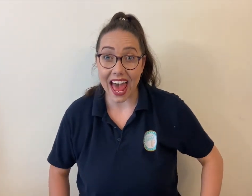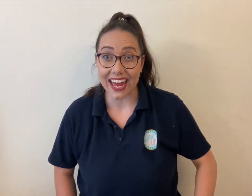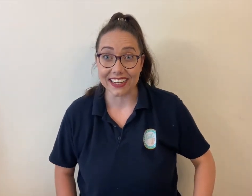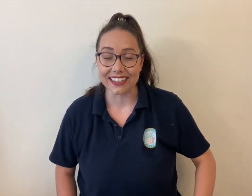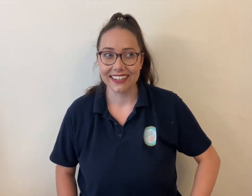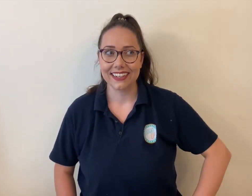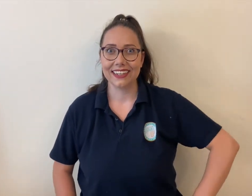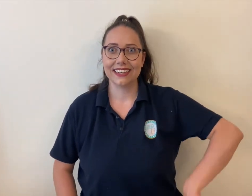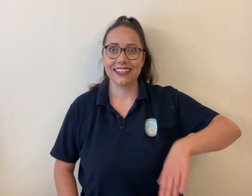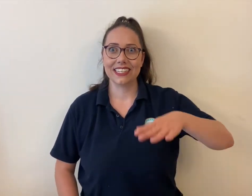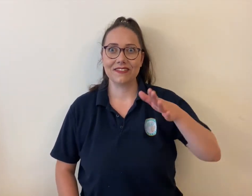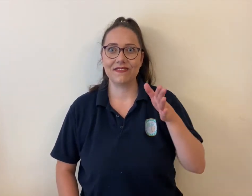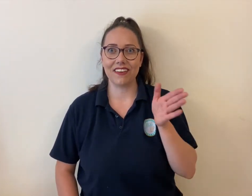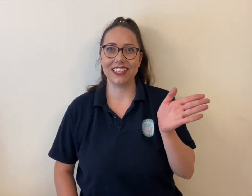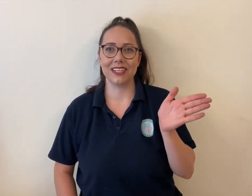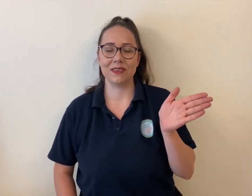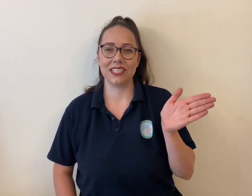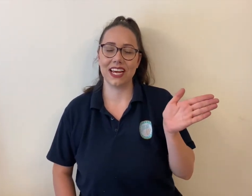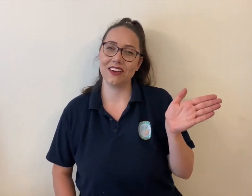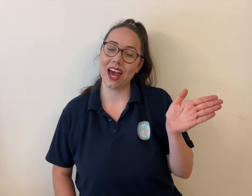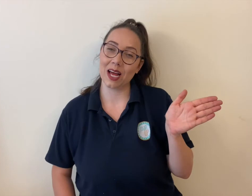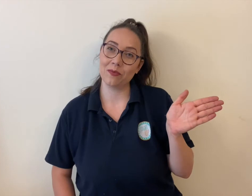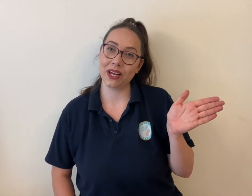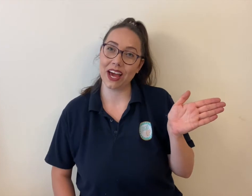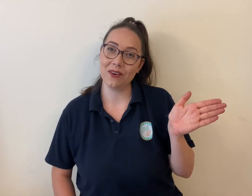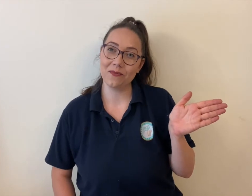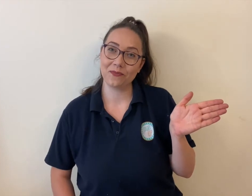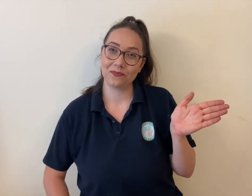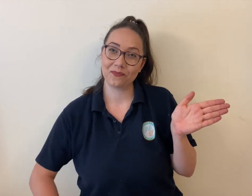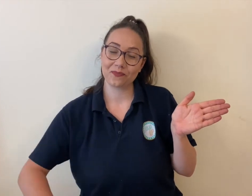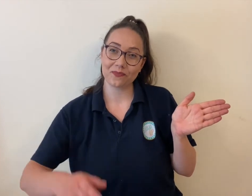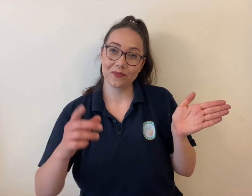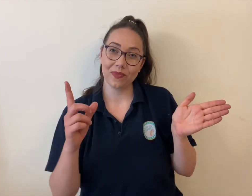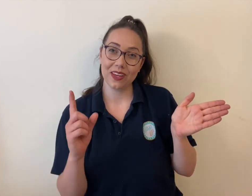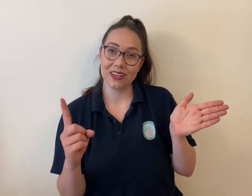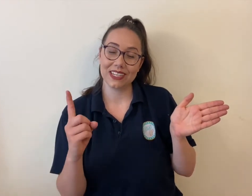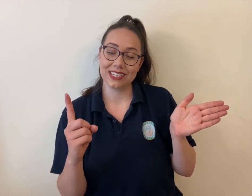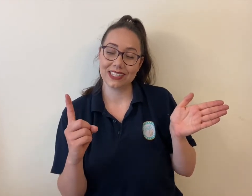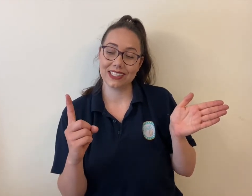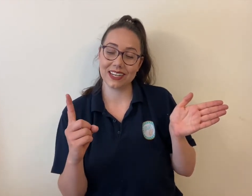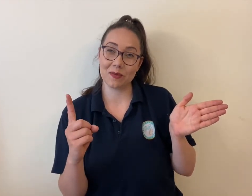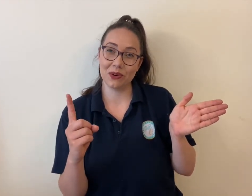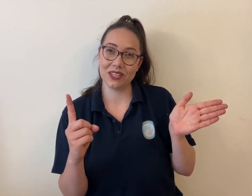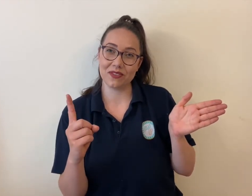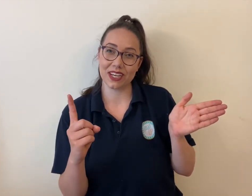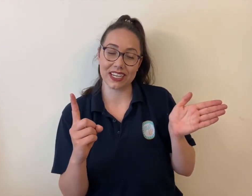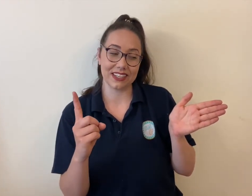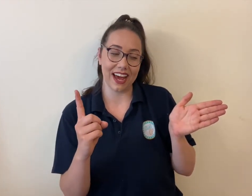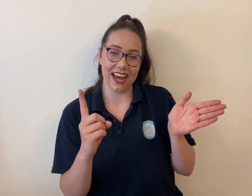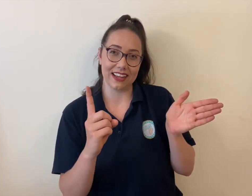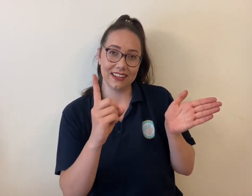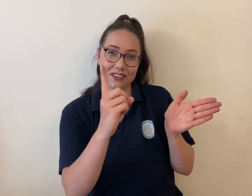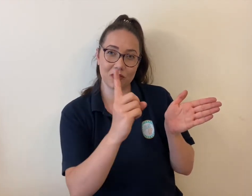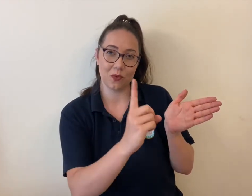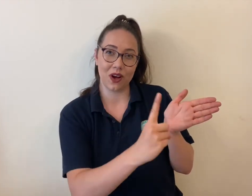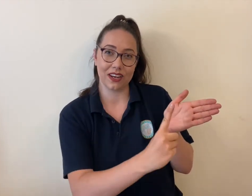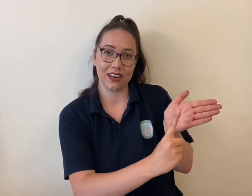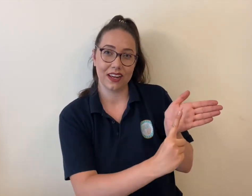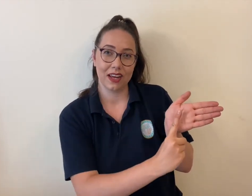N. It's very similar. So take your hand, bring it out. Take your pointer finger. So L is just 1 and